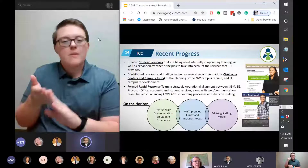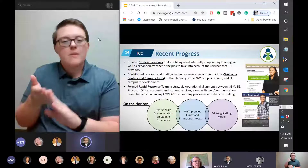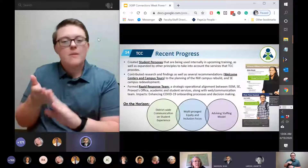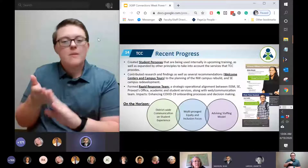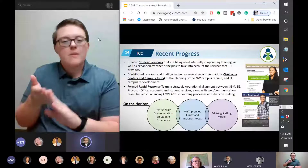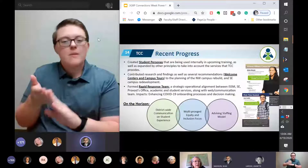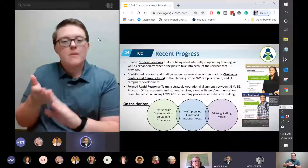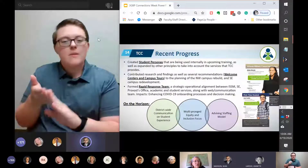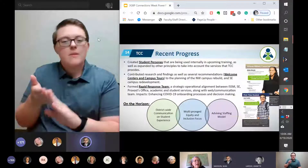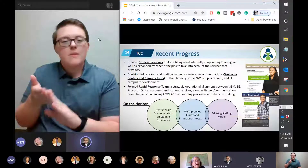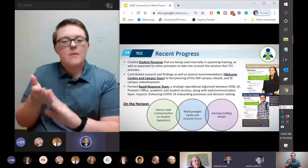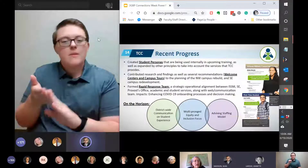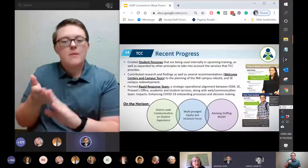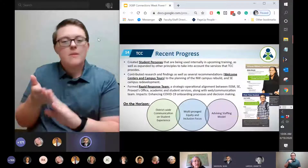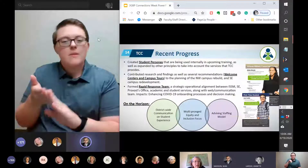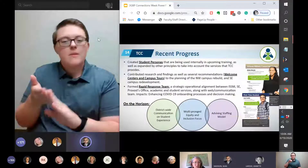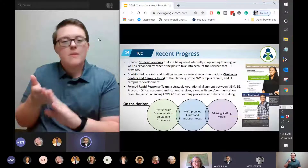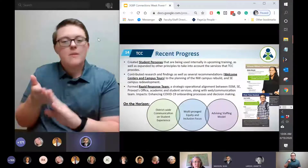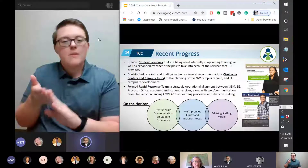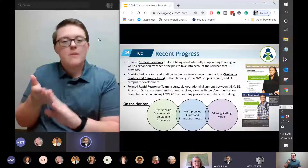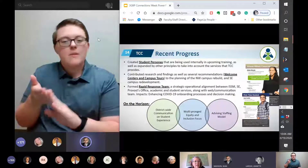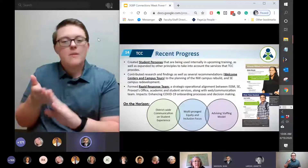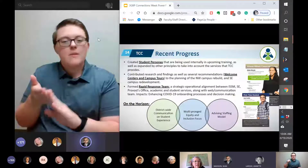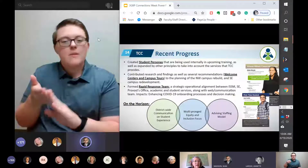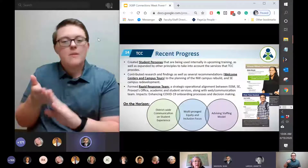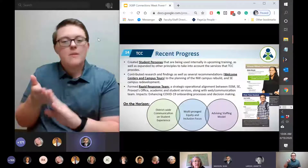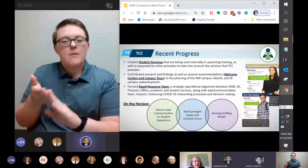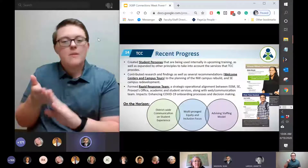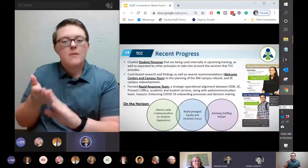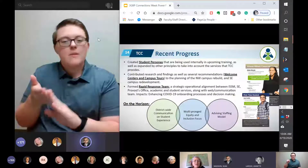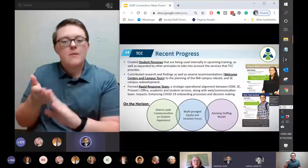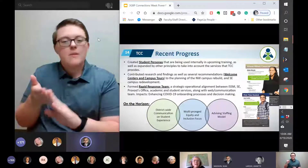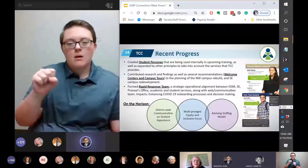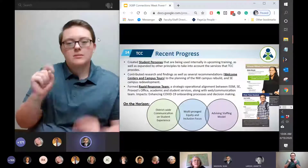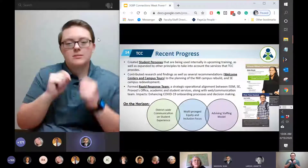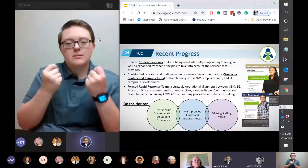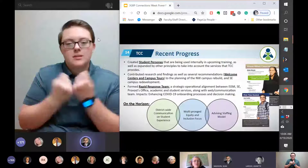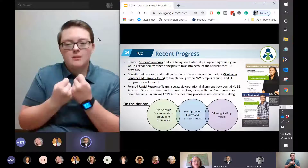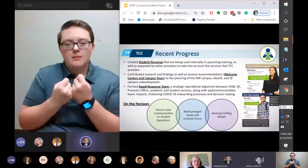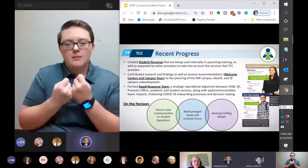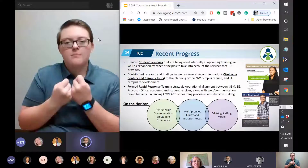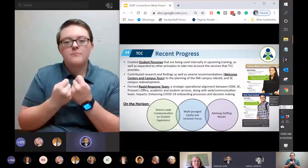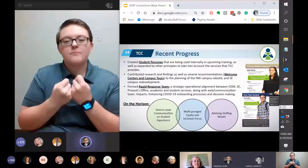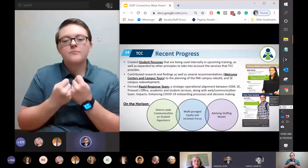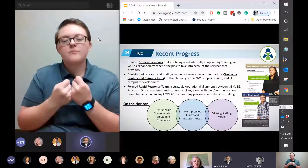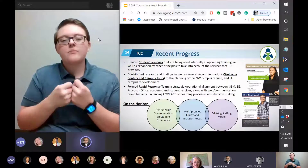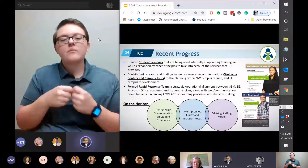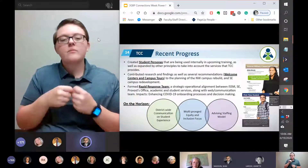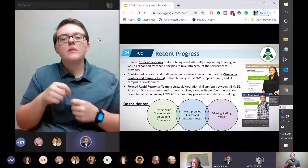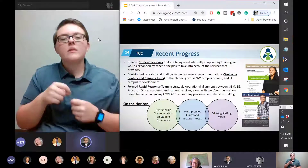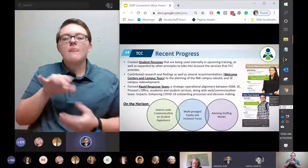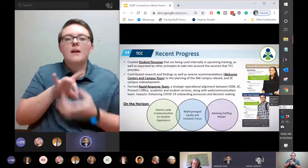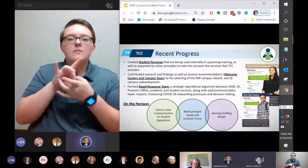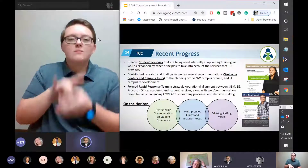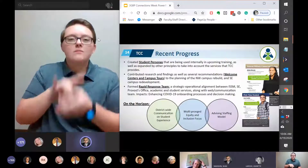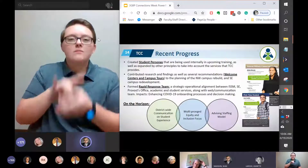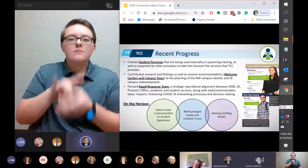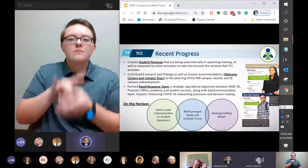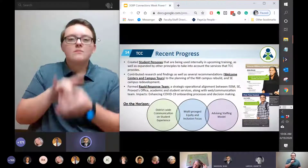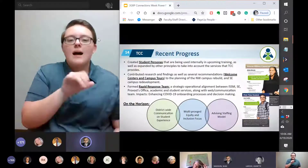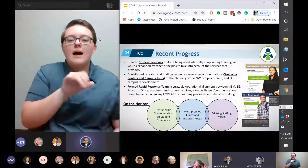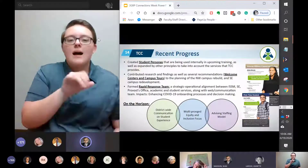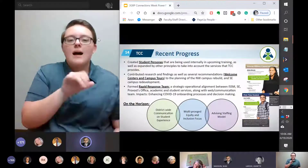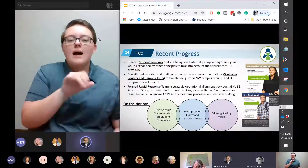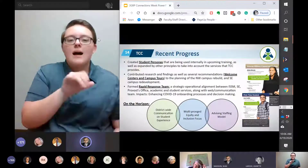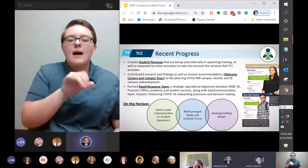a strategic operational alignment between ISSM, Student Experience, the Provost Office,